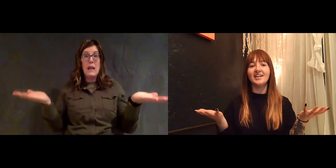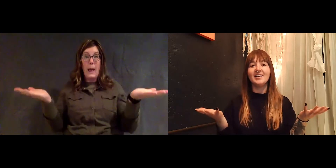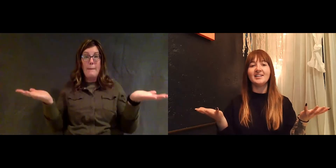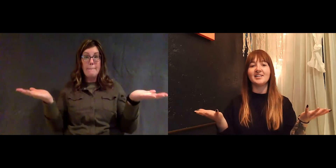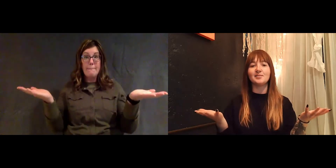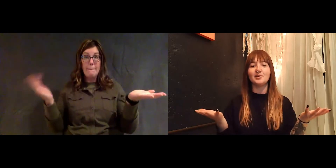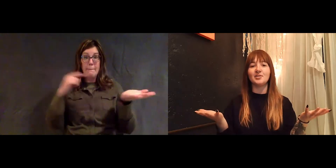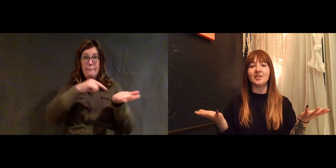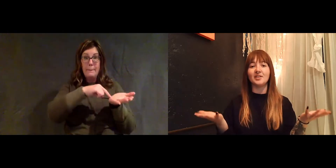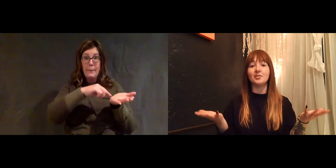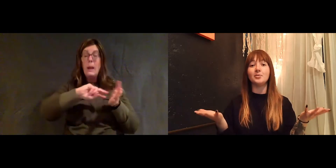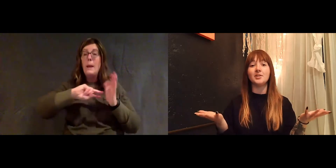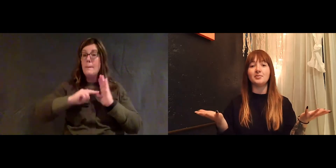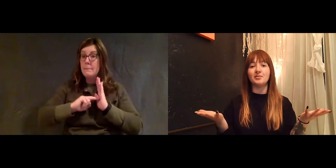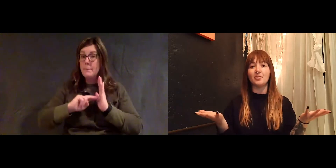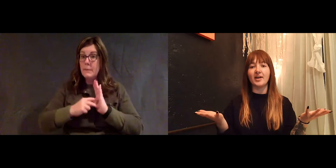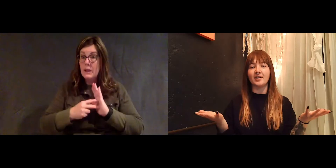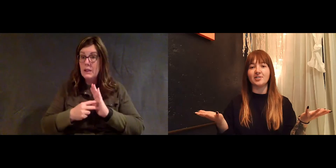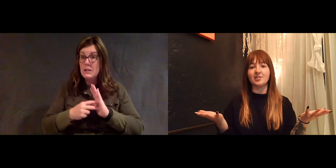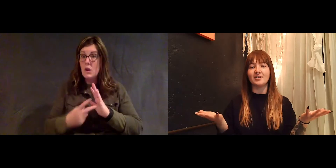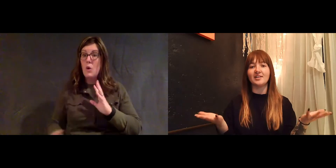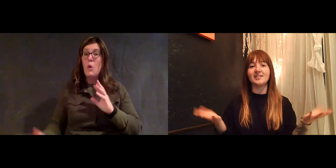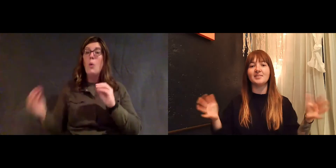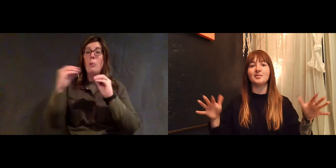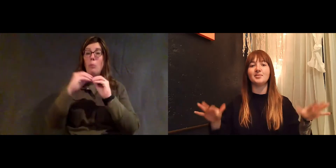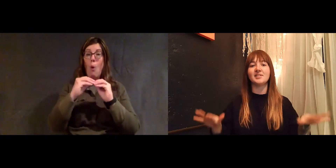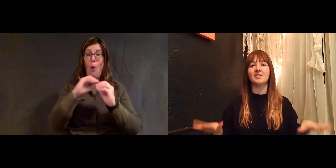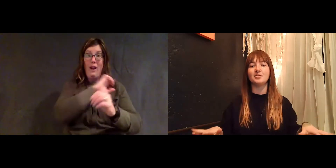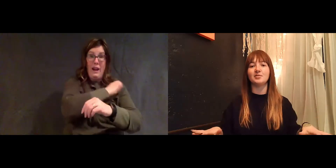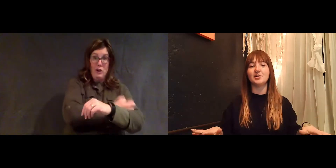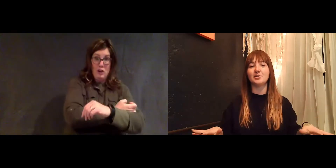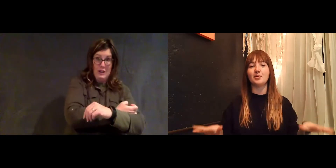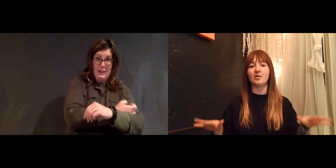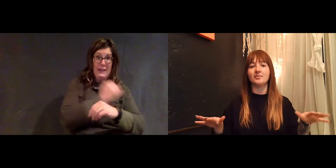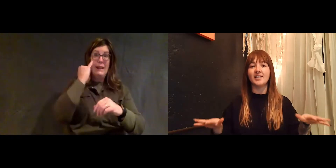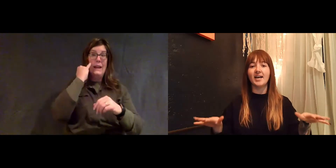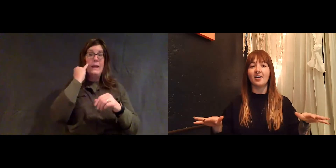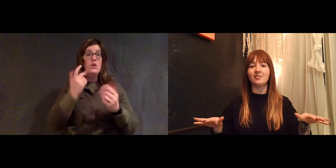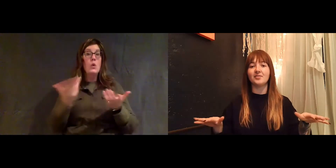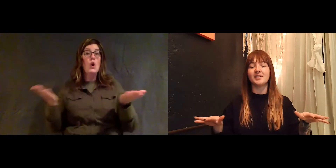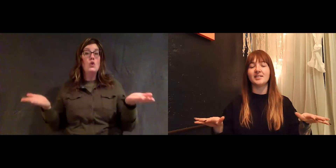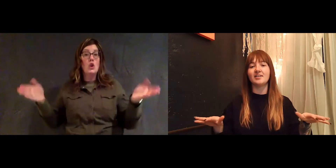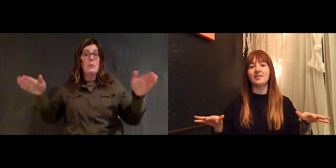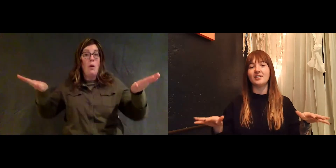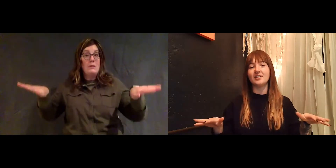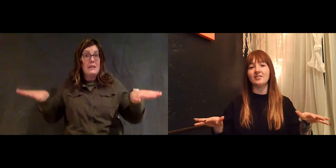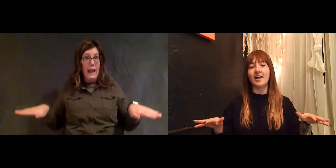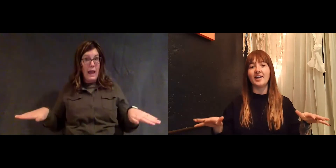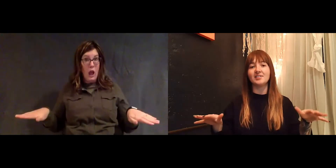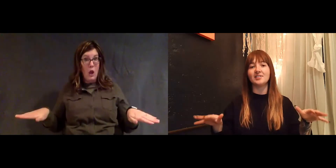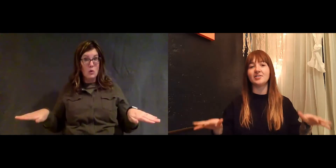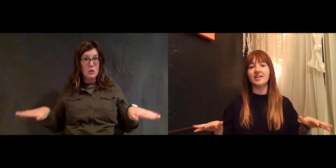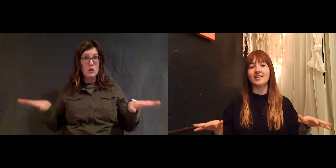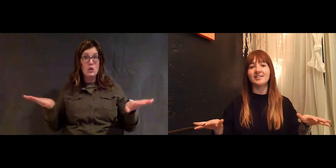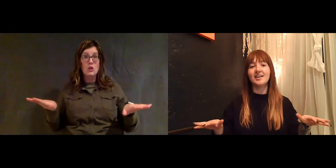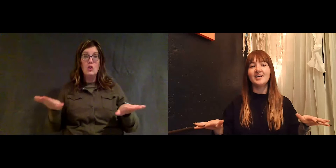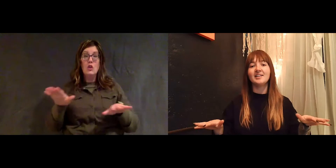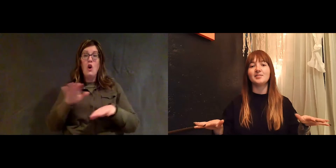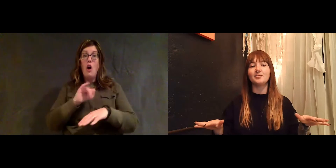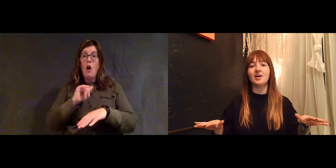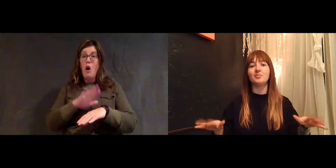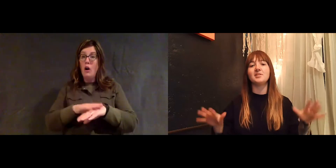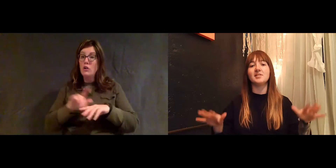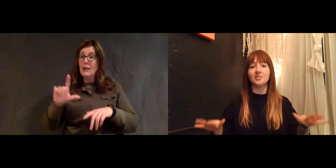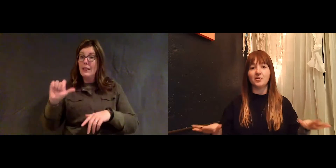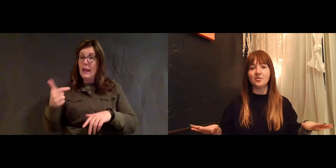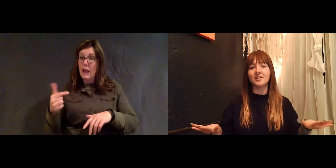ceiling, this will give you a little bit more energy. And some people say if you turn your palms down, resting on your legs, your knees, this